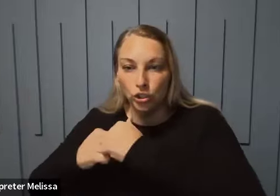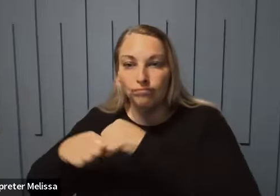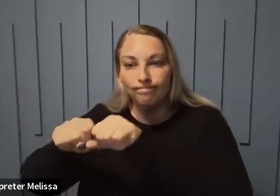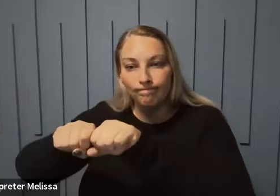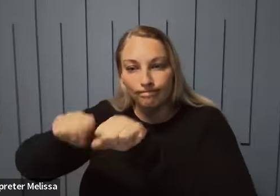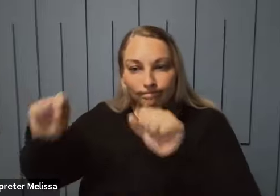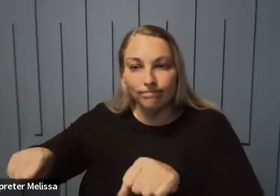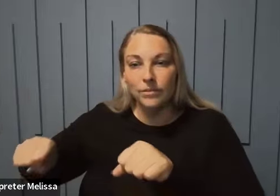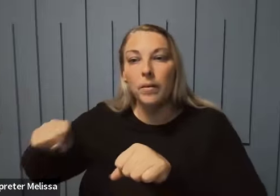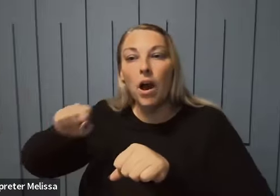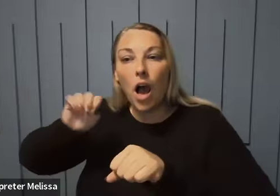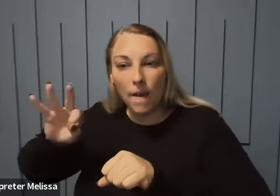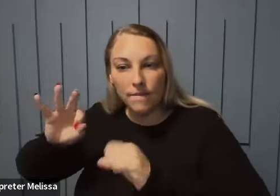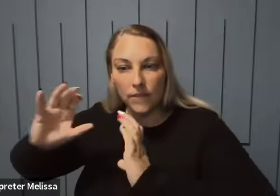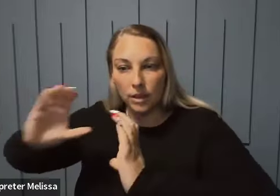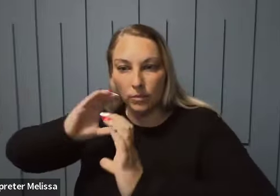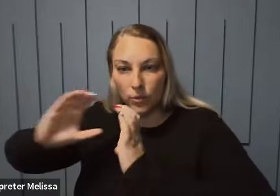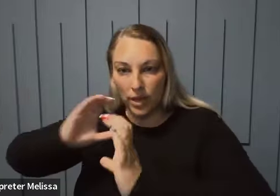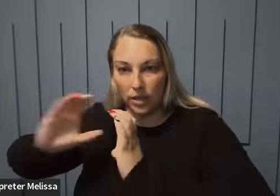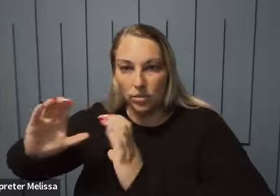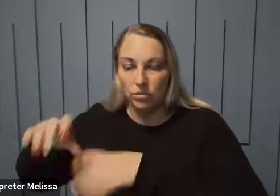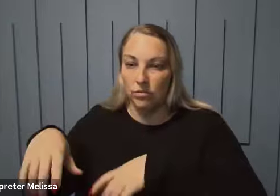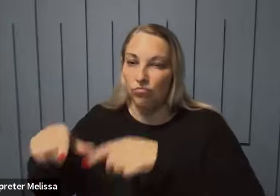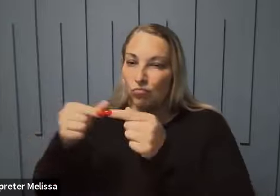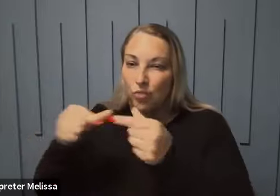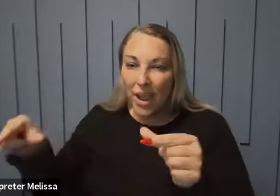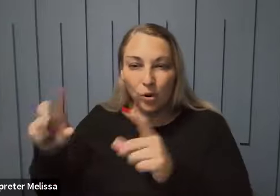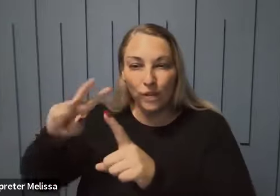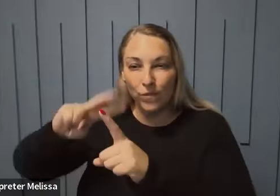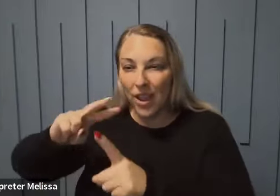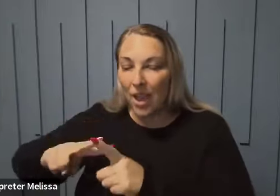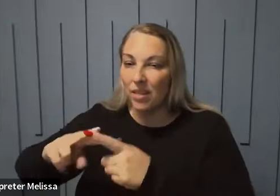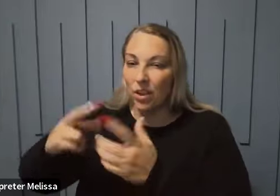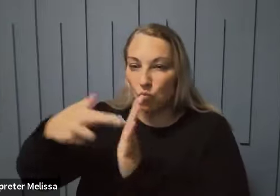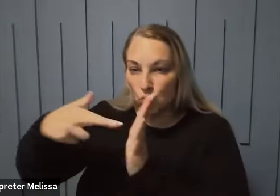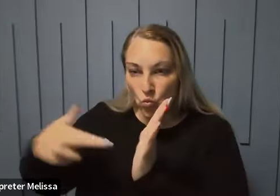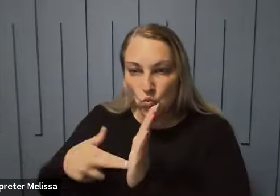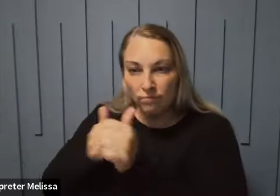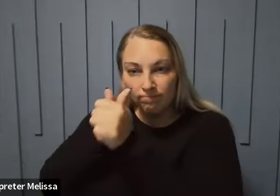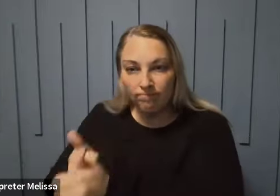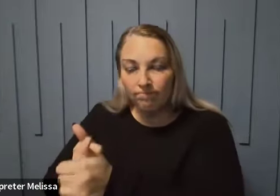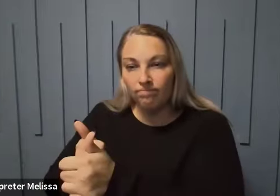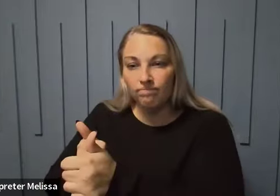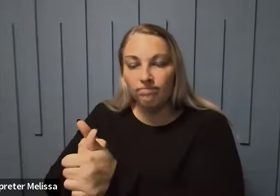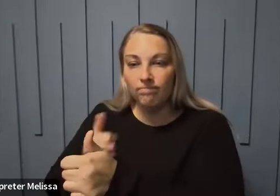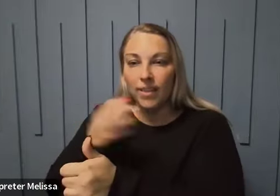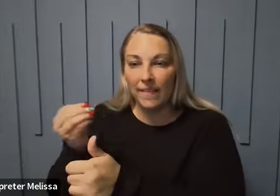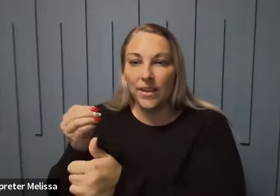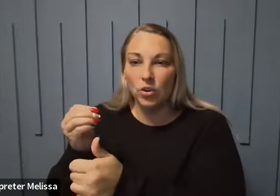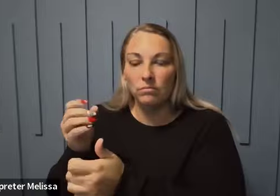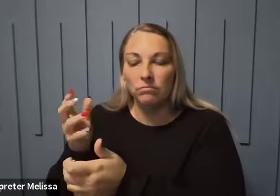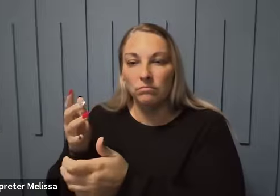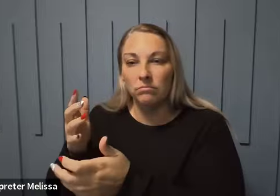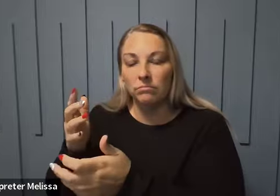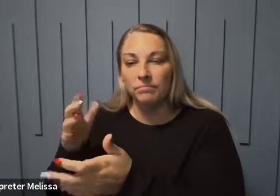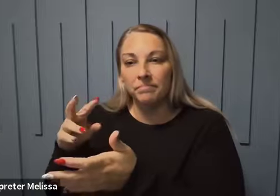consists of grammar and vocabulary. So language is much more structured, it has rules, it's very well defined. There is a